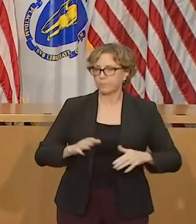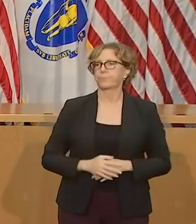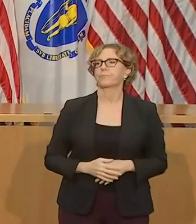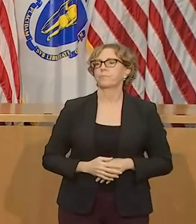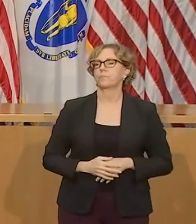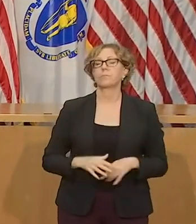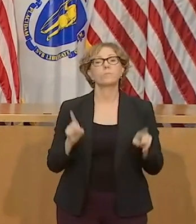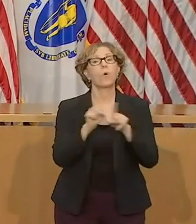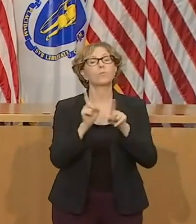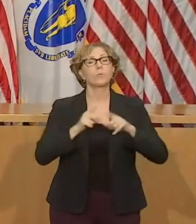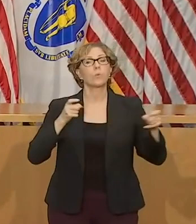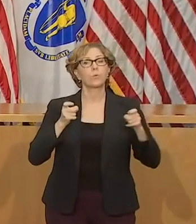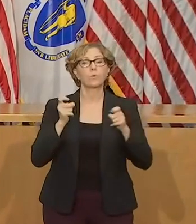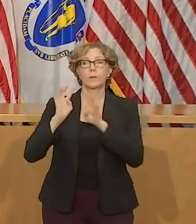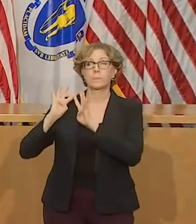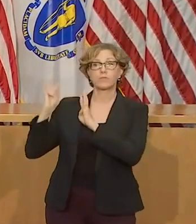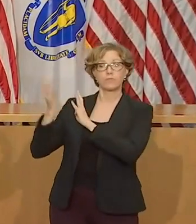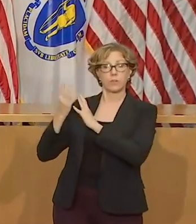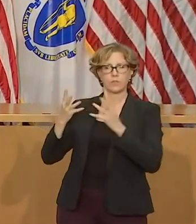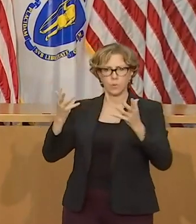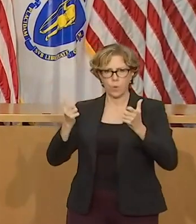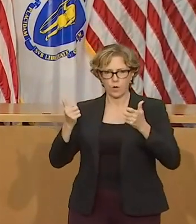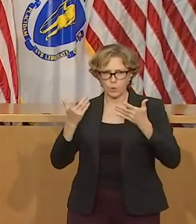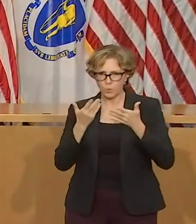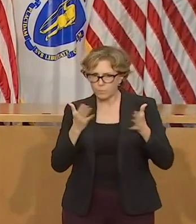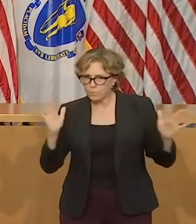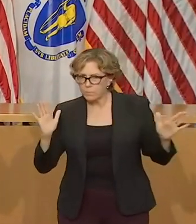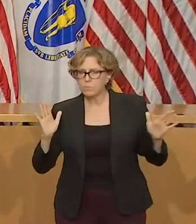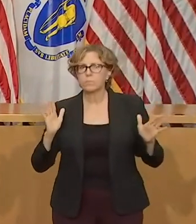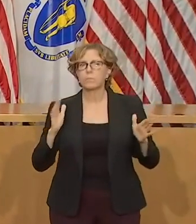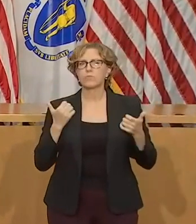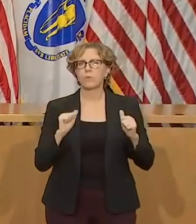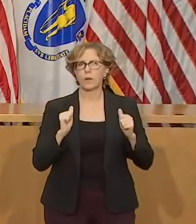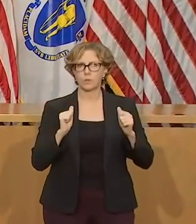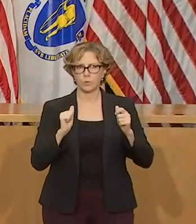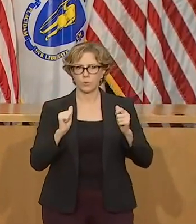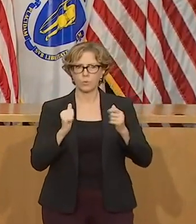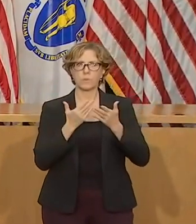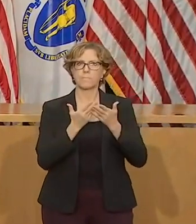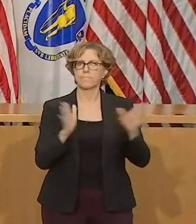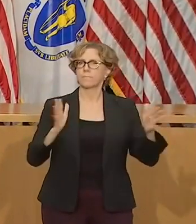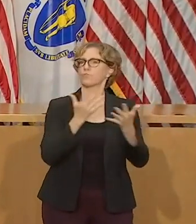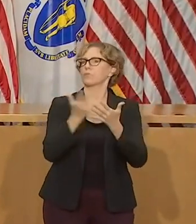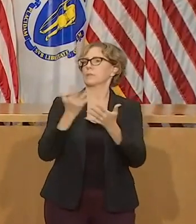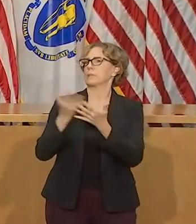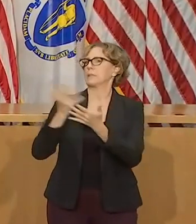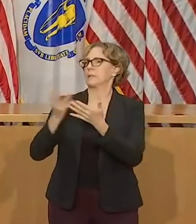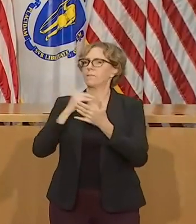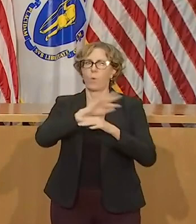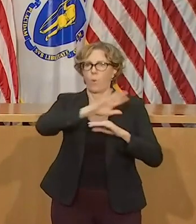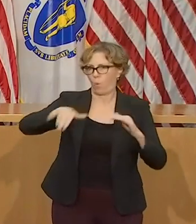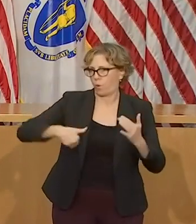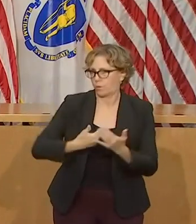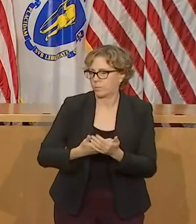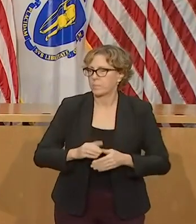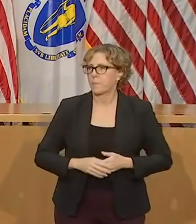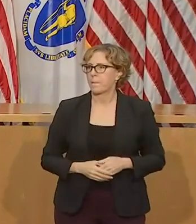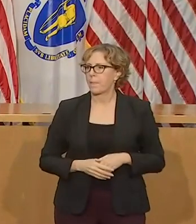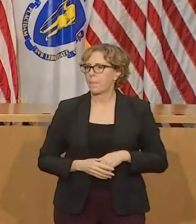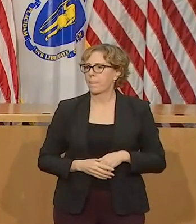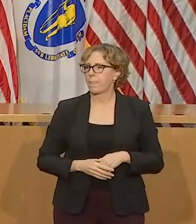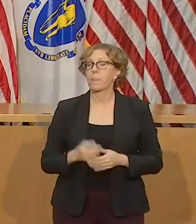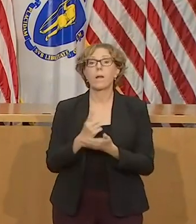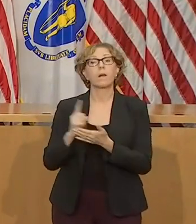also broadening our approach to detect population-level screening for COVID-19. Last week, the Executive Office of Energy and